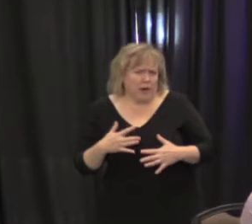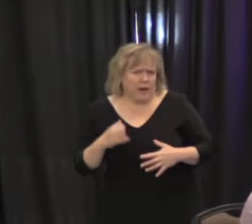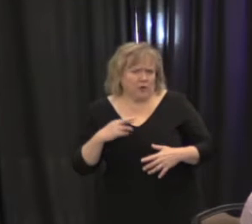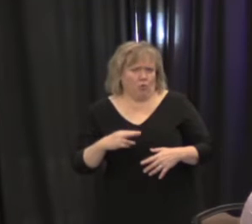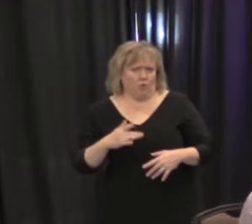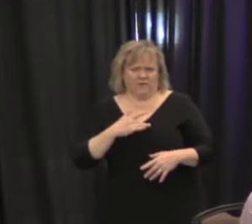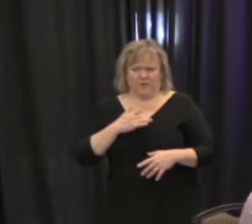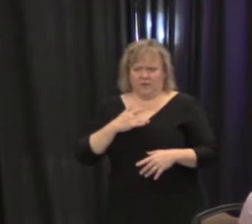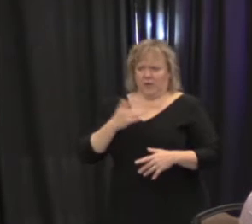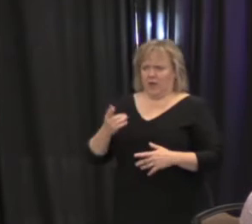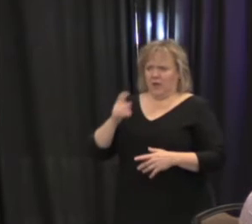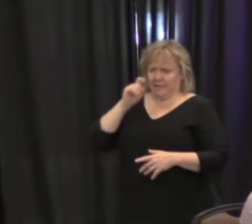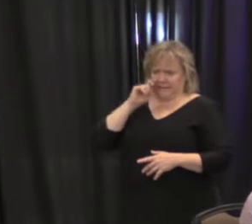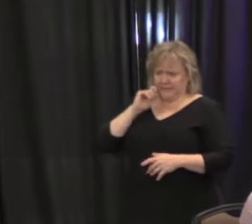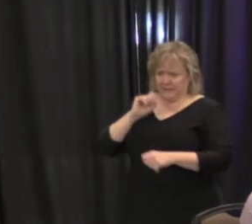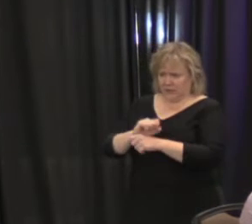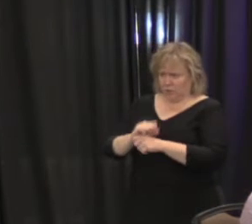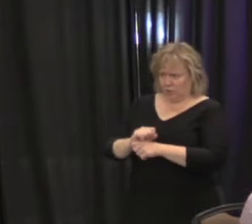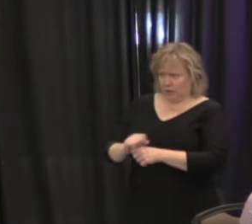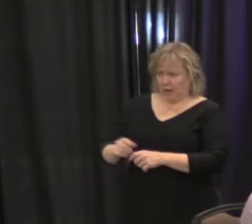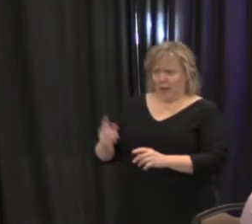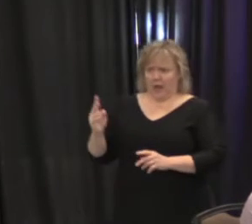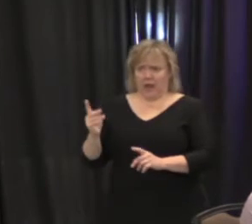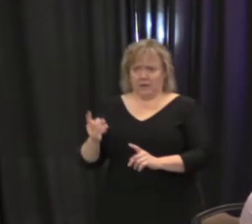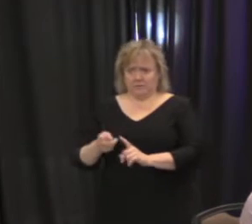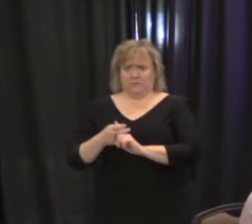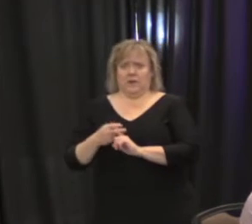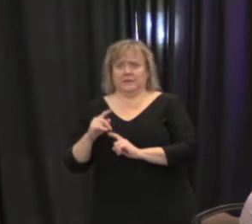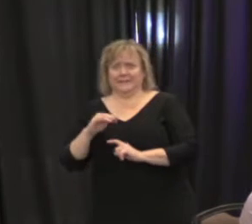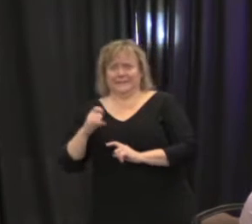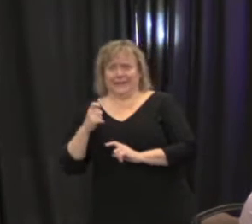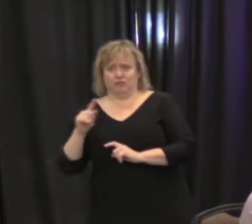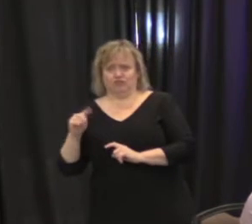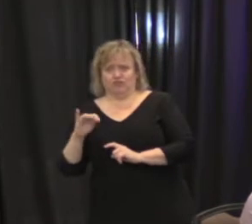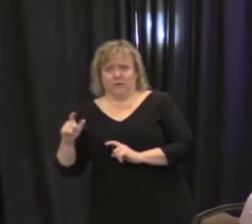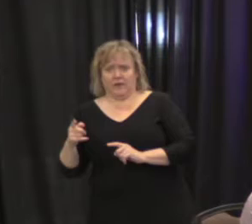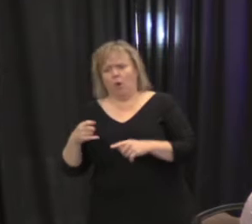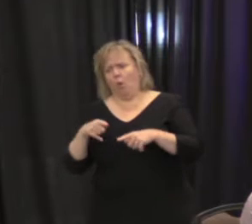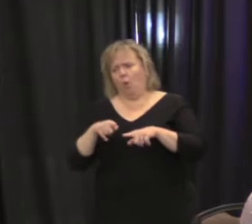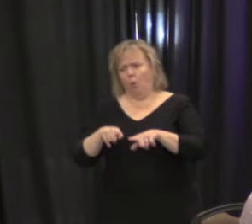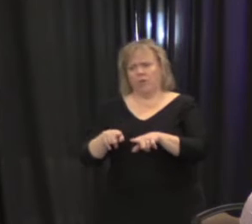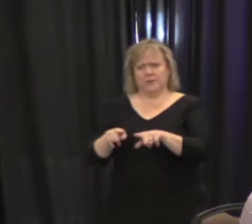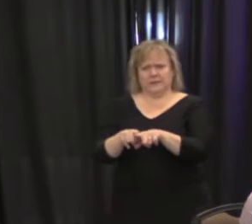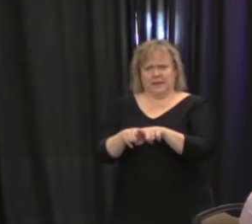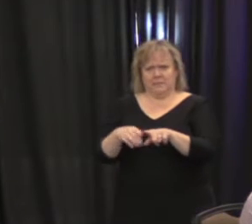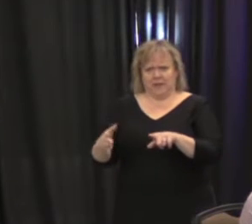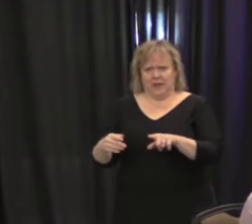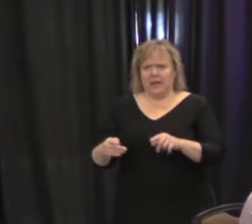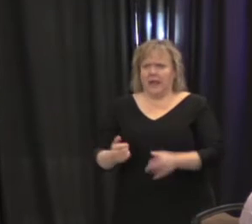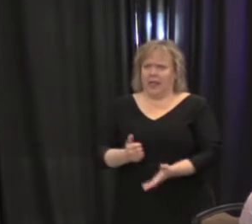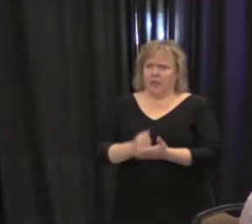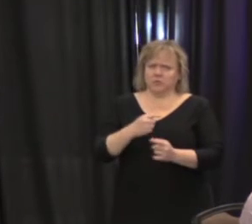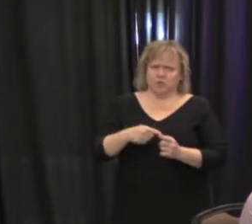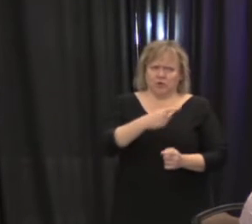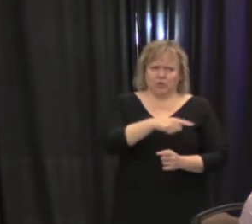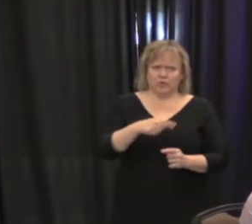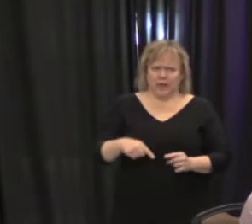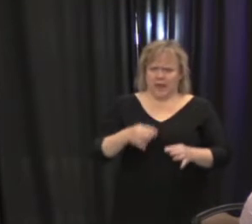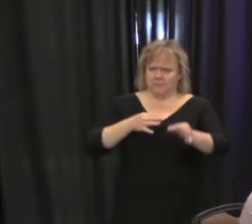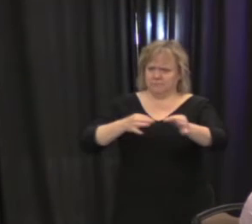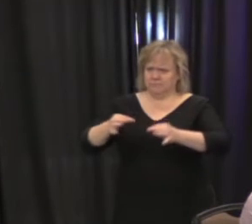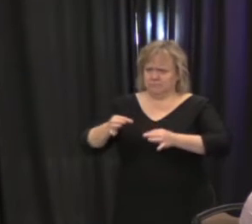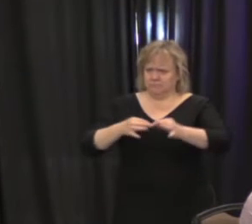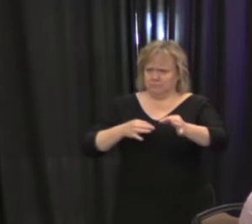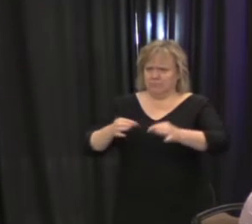sex work with human trafficking, it's really helpful when you can set those people straight. And so if you're involved in